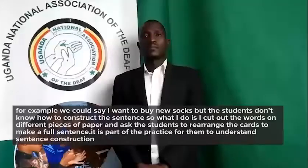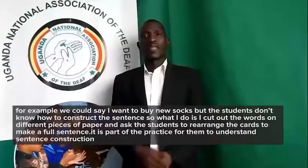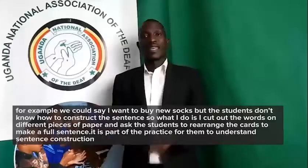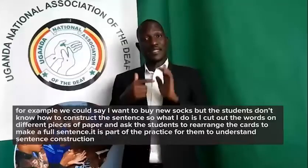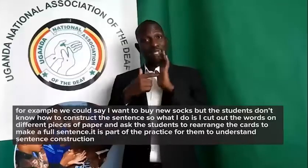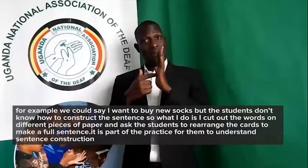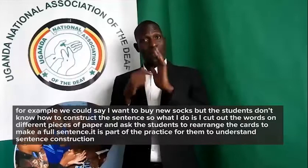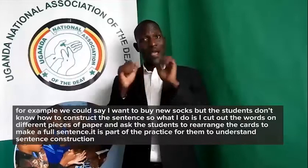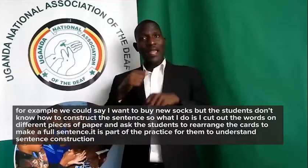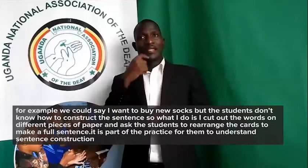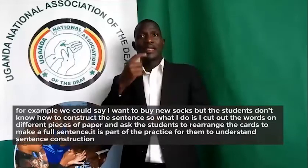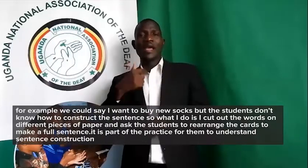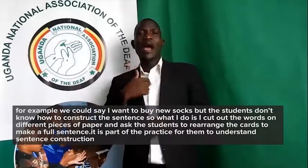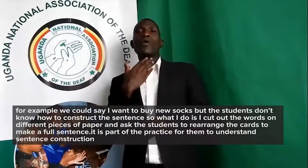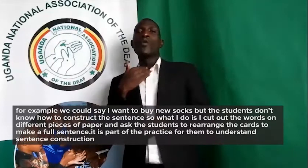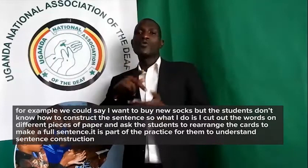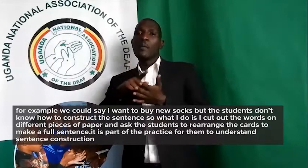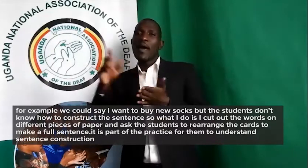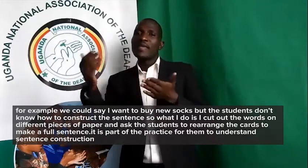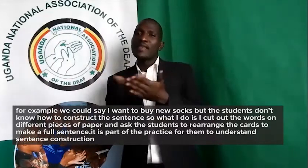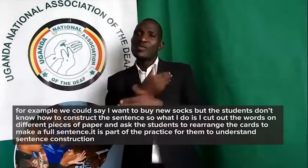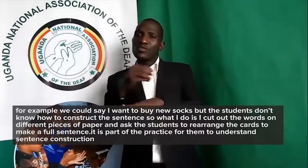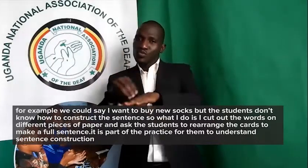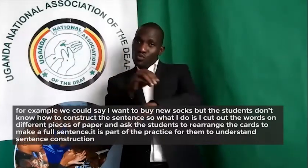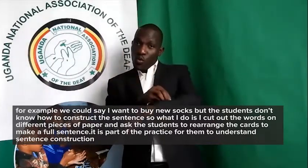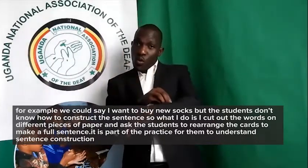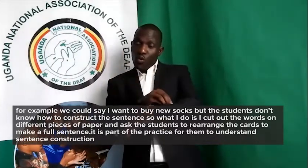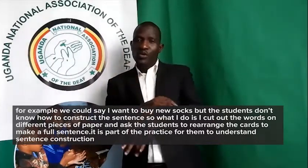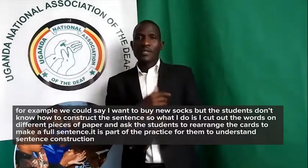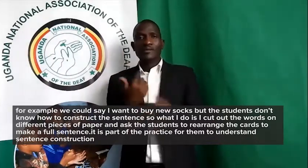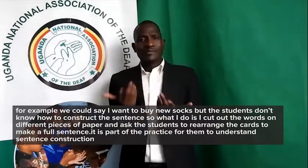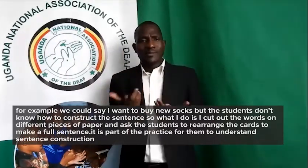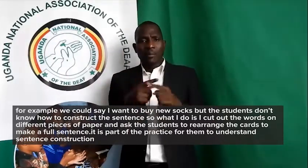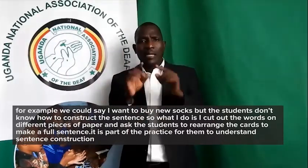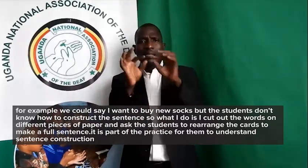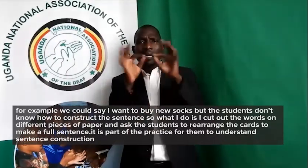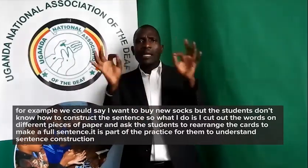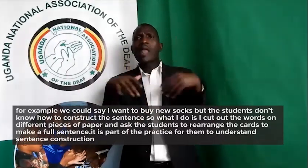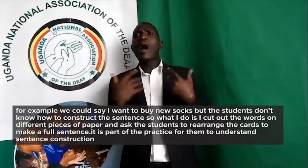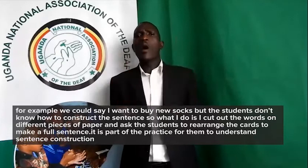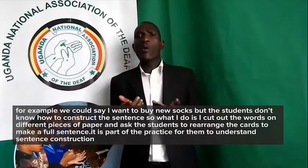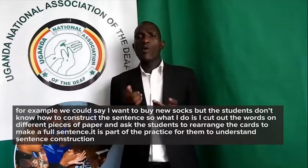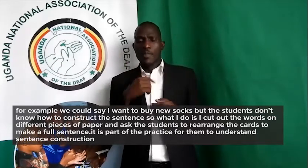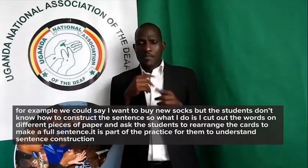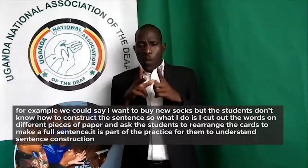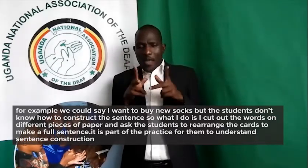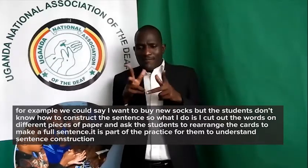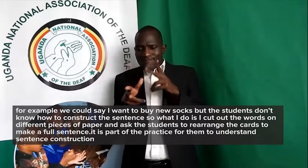For example, we could say, I want to buy a new sock, but the students don't know how to construct